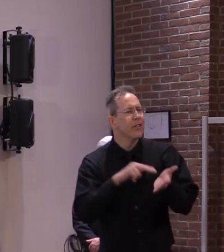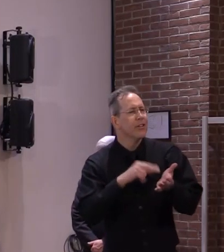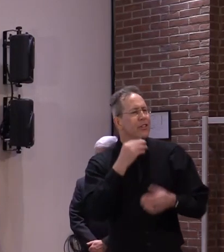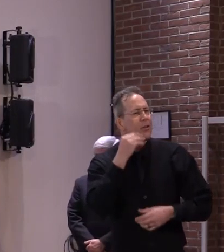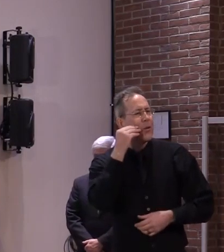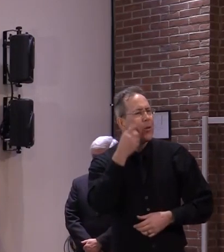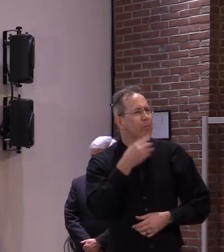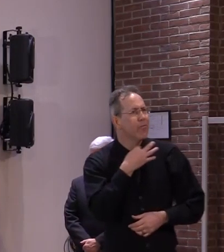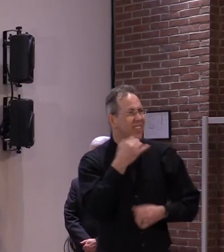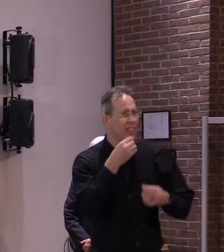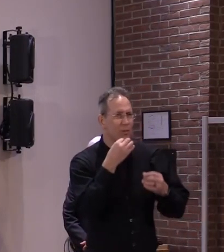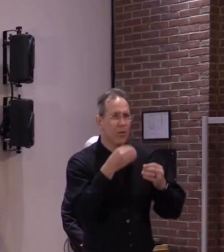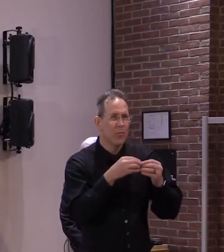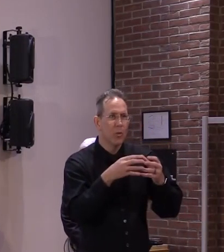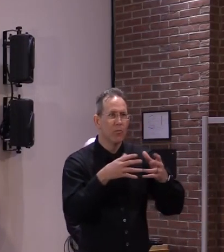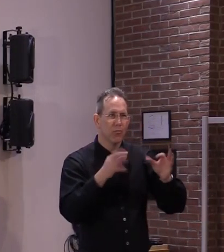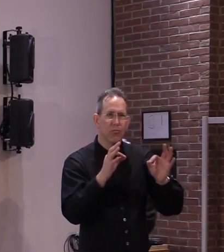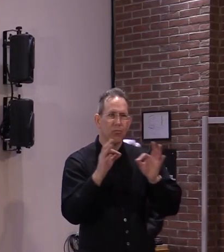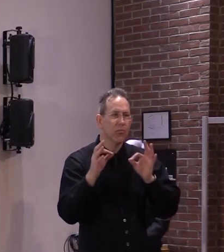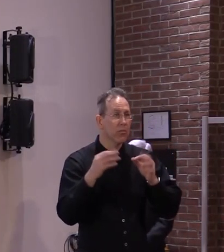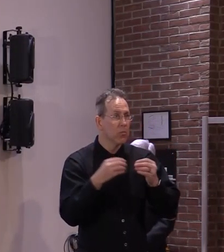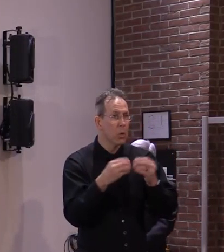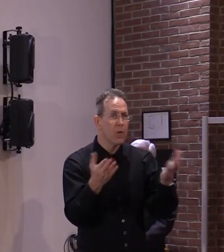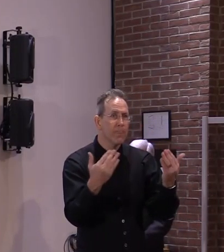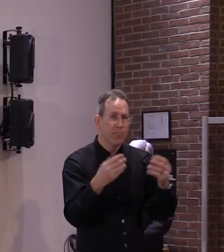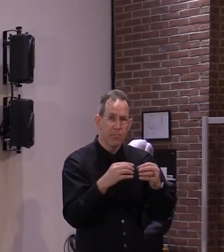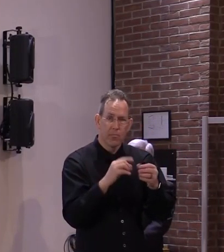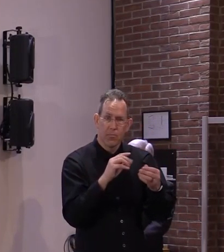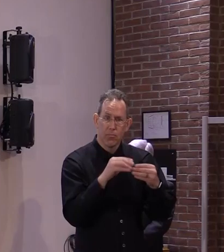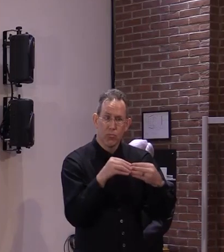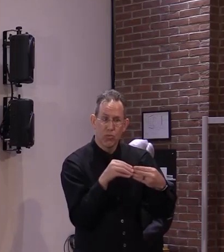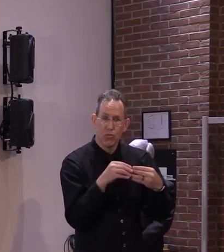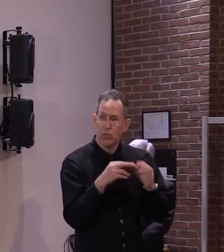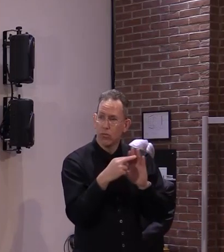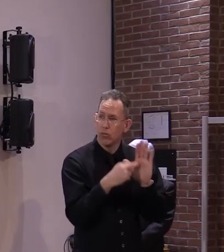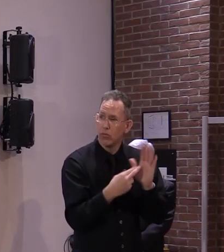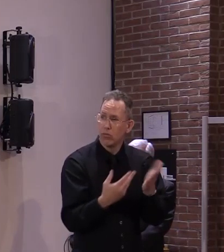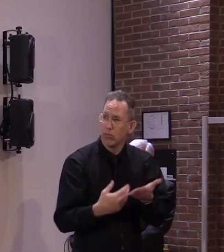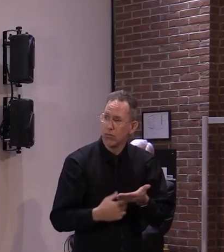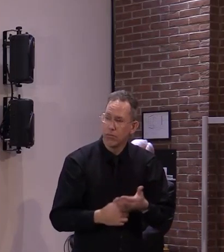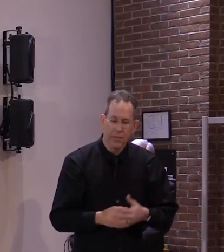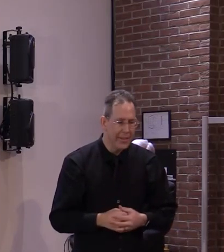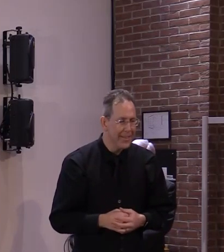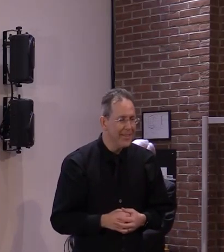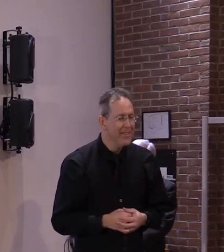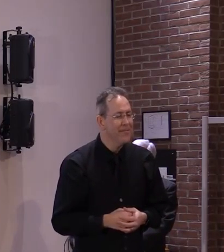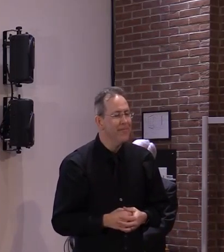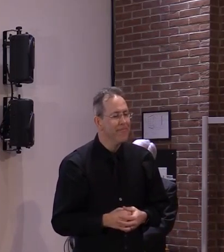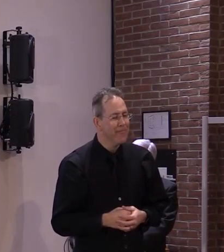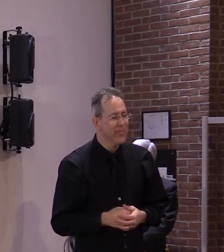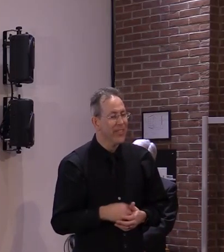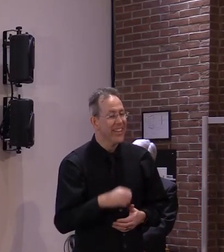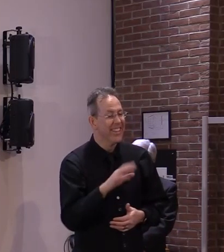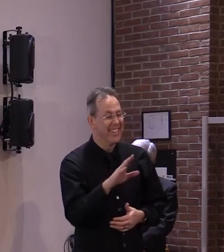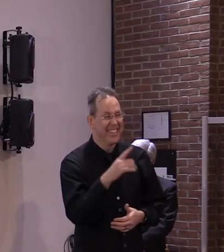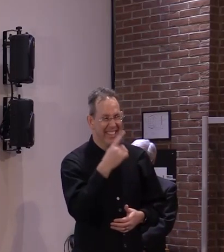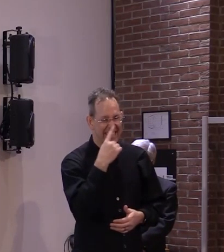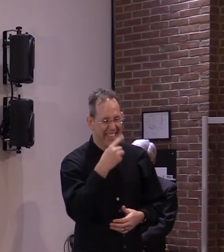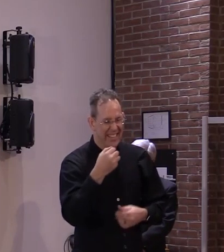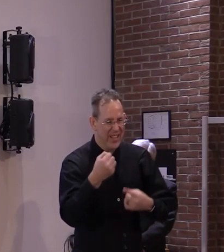Yeah, I think we're going to actually preview that much more thoroughly on Friday, so I'd ask if you could respectfully wait until that